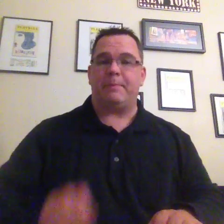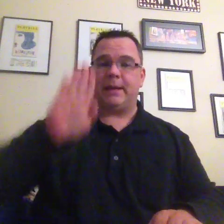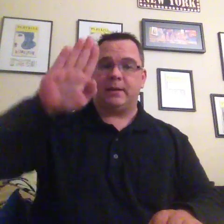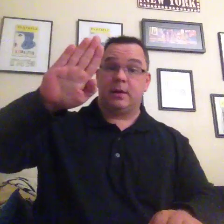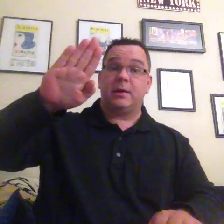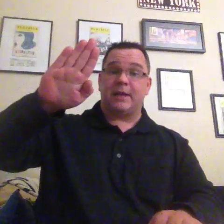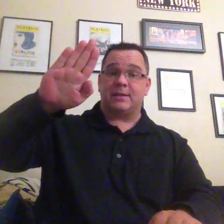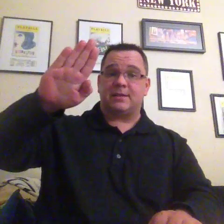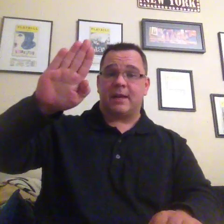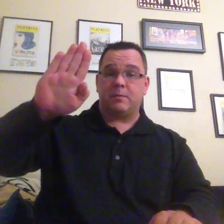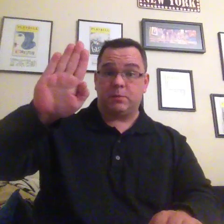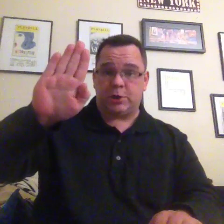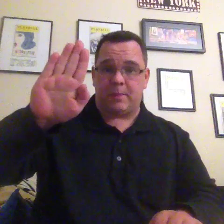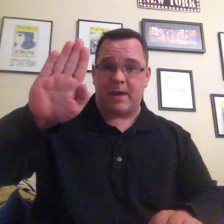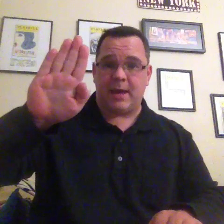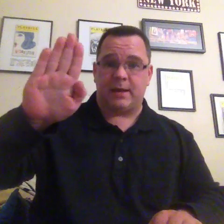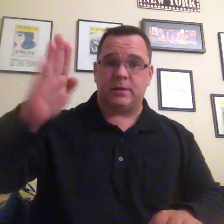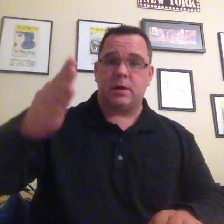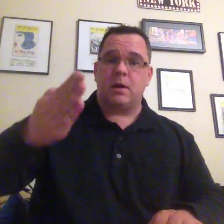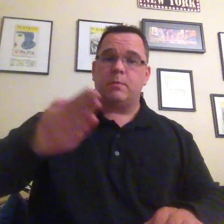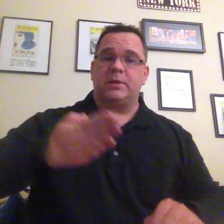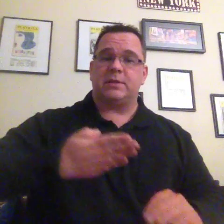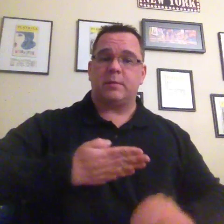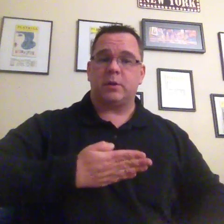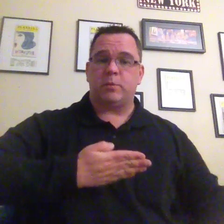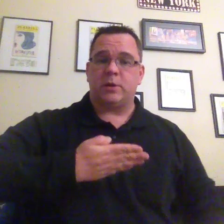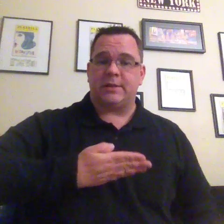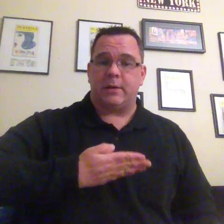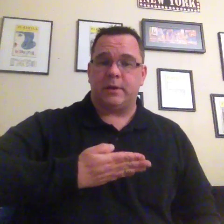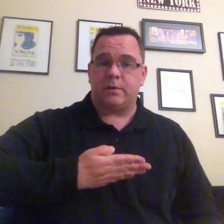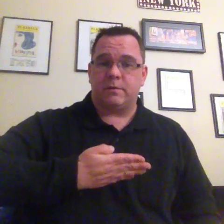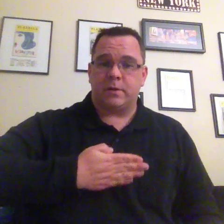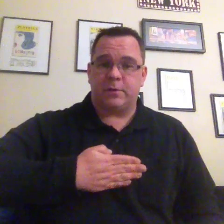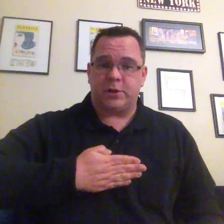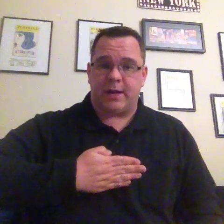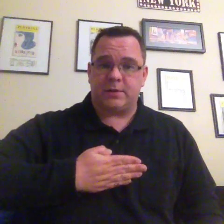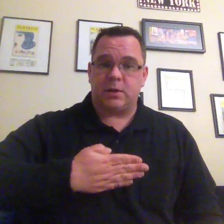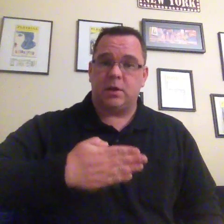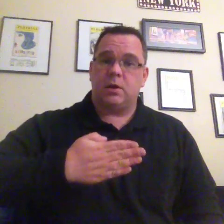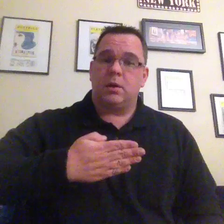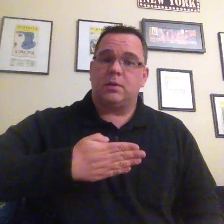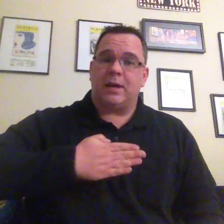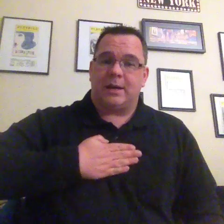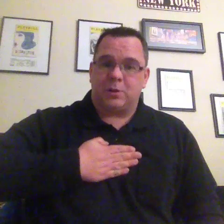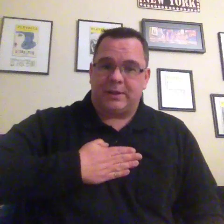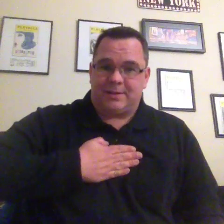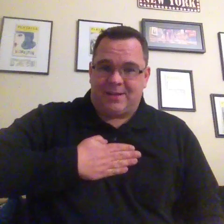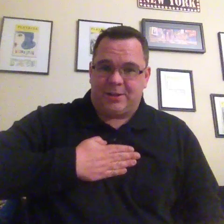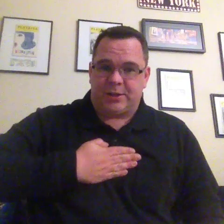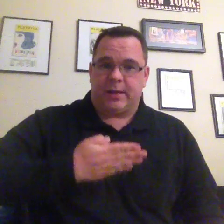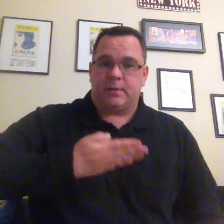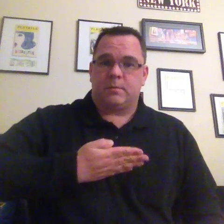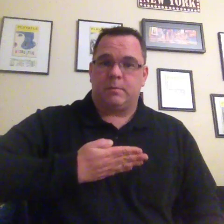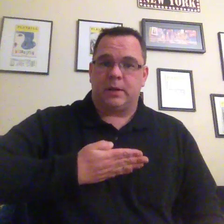Happy. Take the same shape hand, but this time you're going to put it down here in front of your chest, not actually touching it, but a little